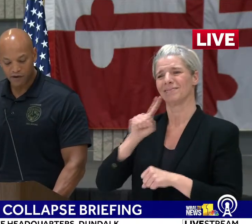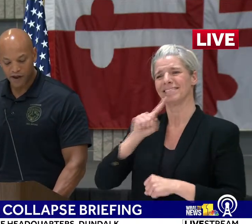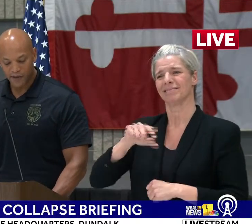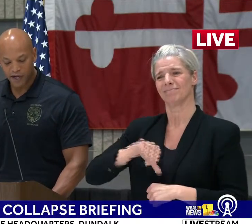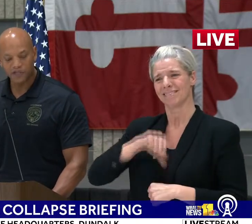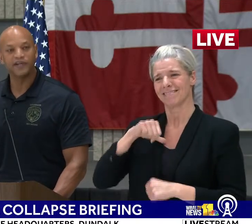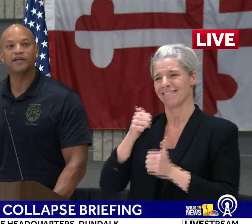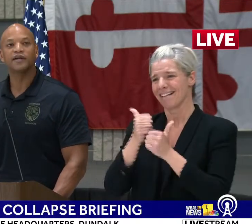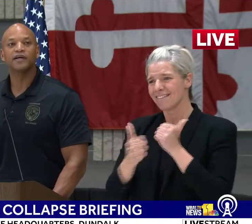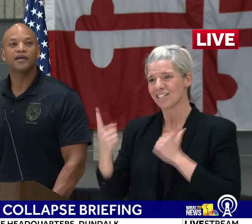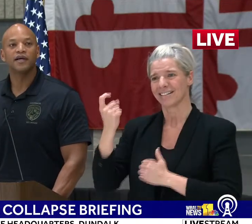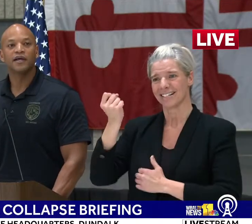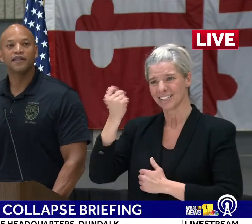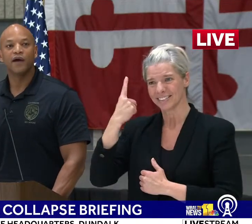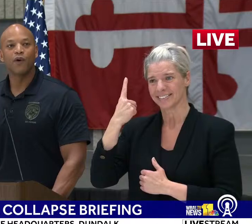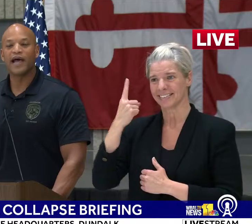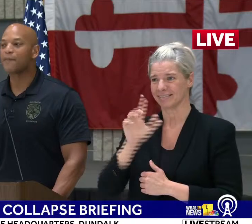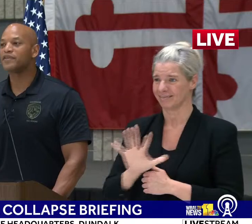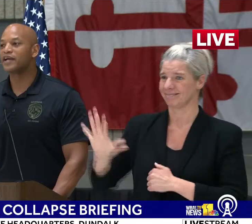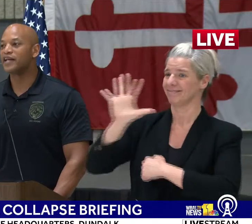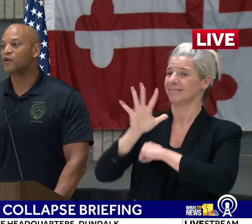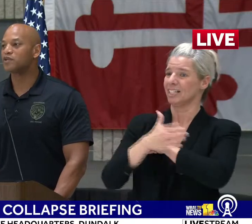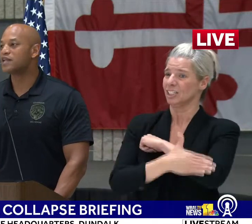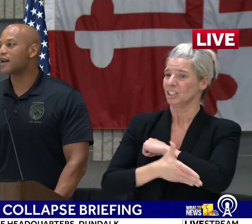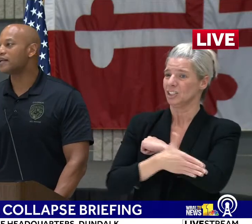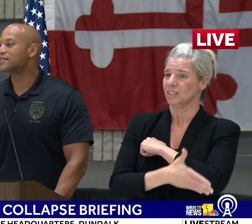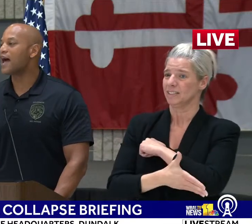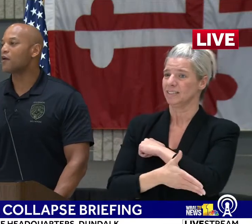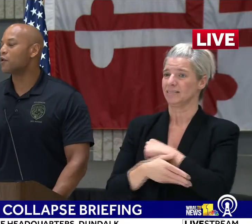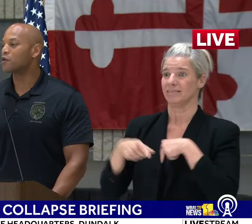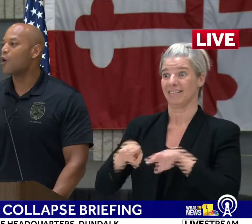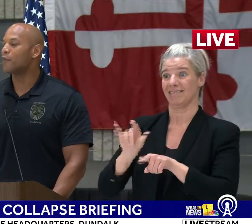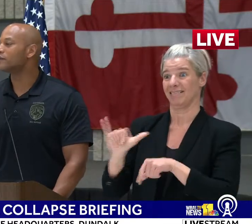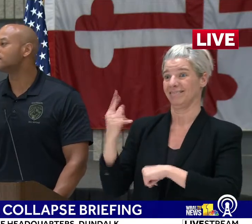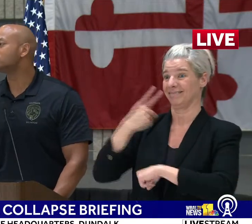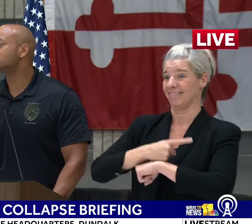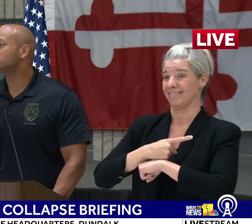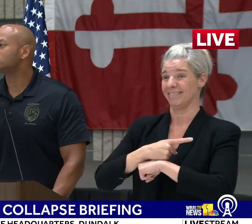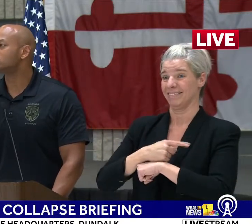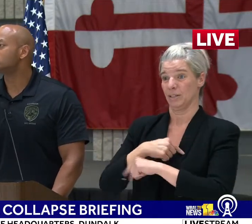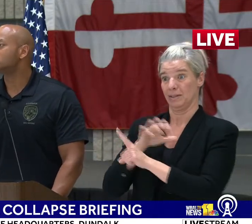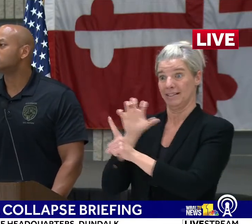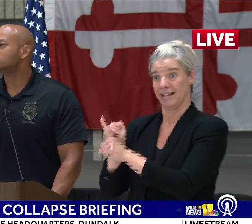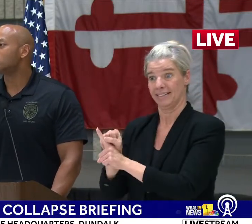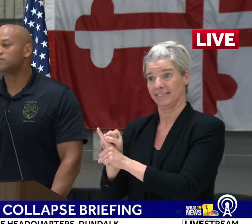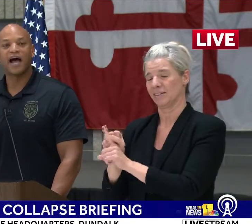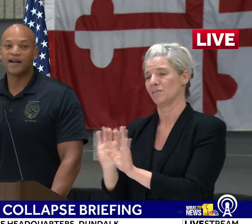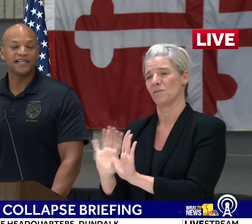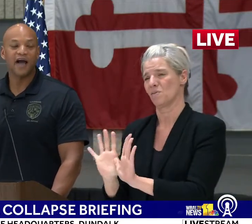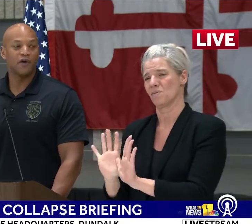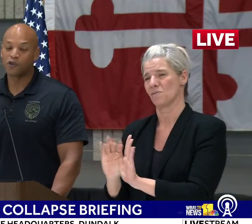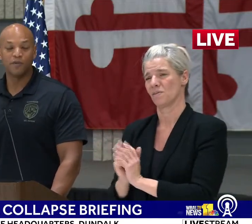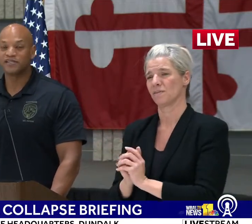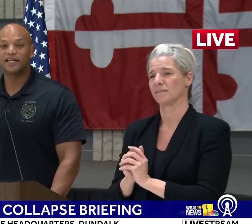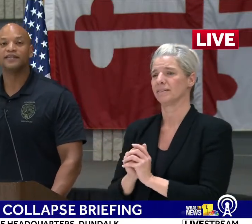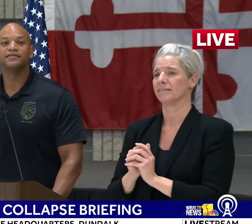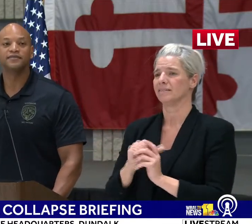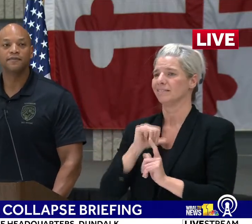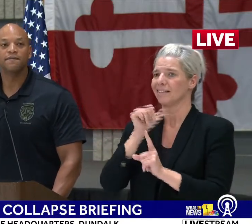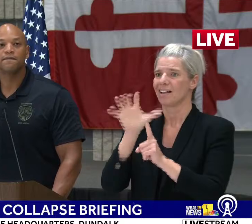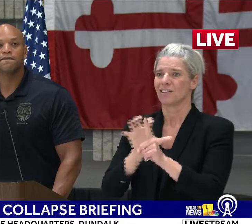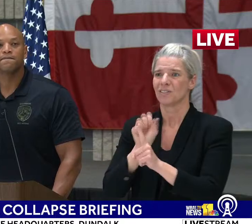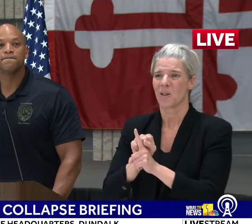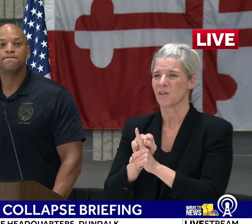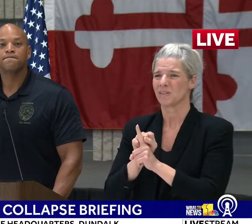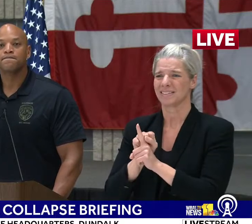everybody understood around the country that what happened that day was not an attack on Oklahoma. It was not an attack on Oklahoma